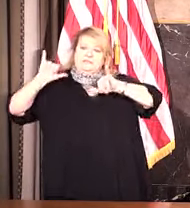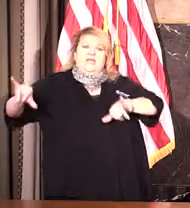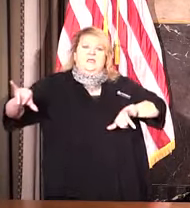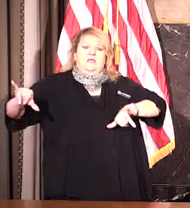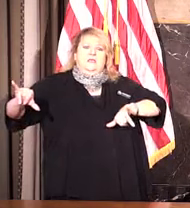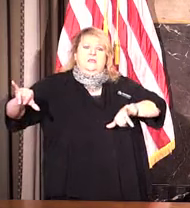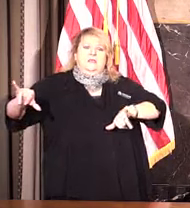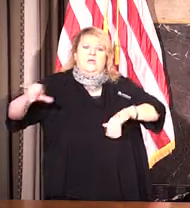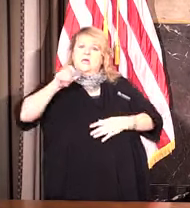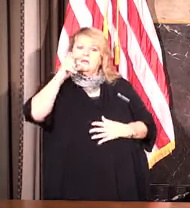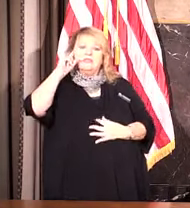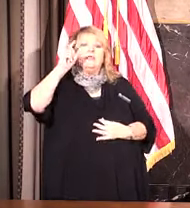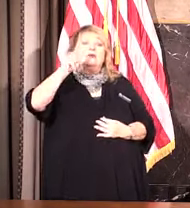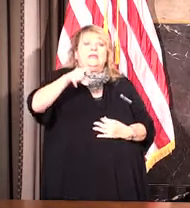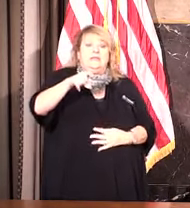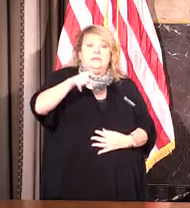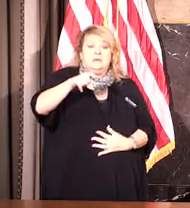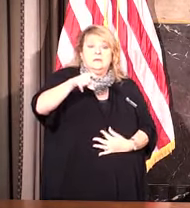do those things.